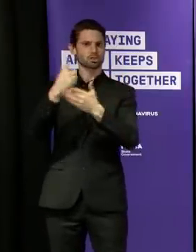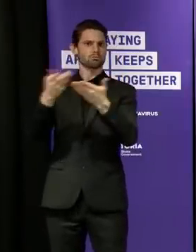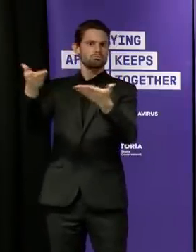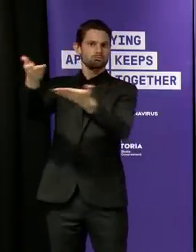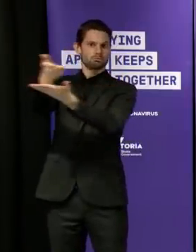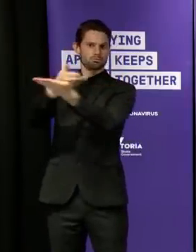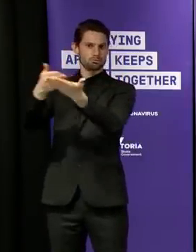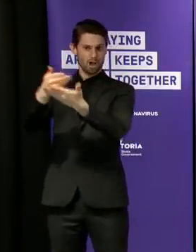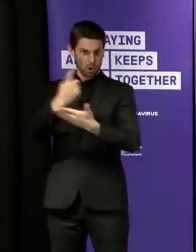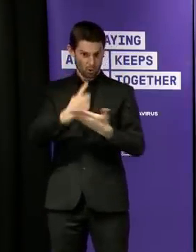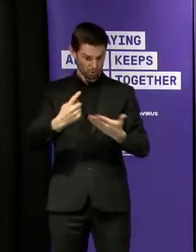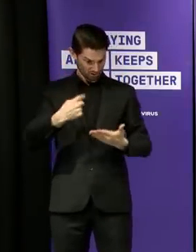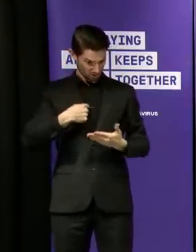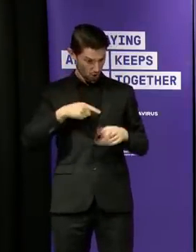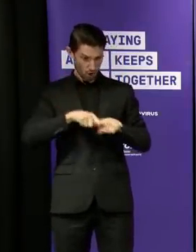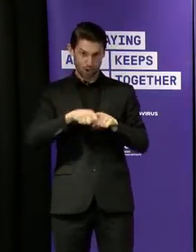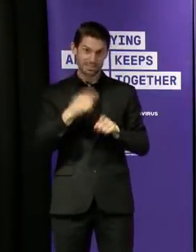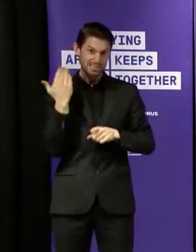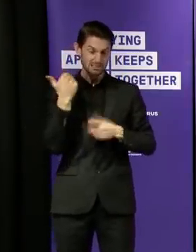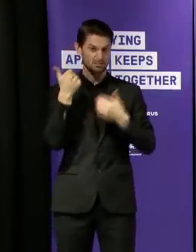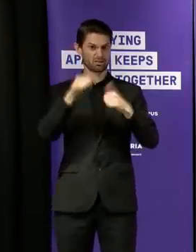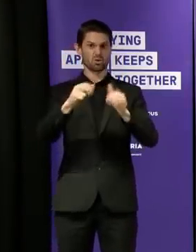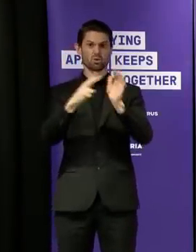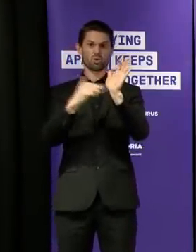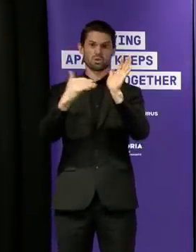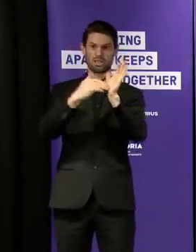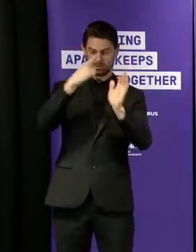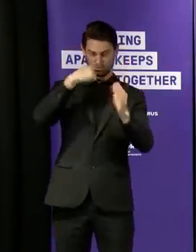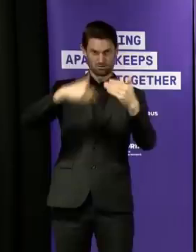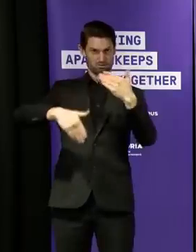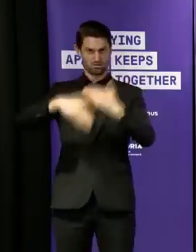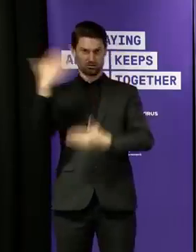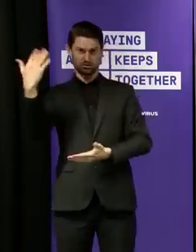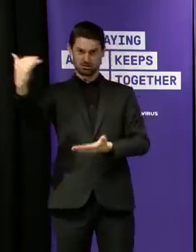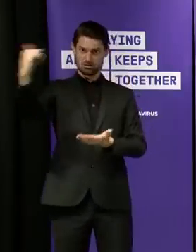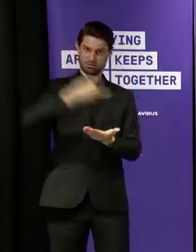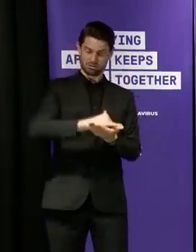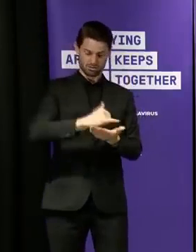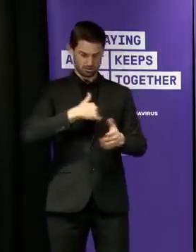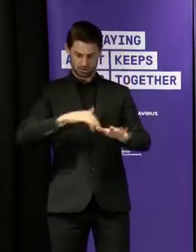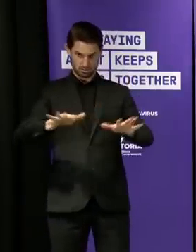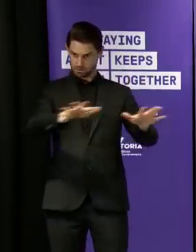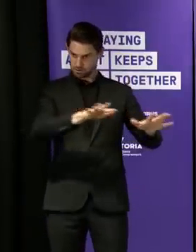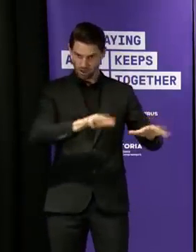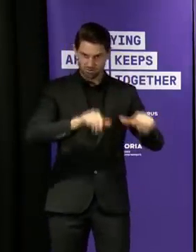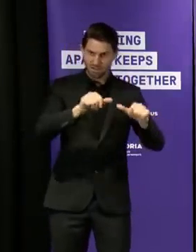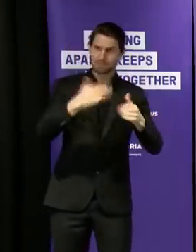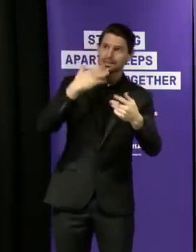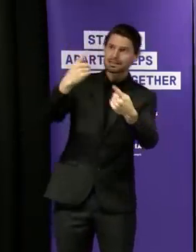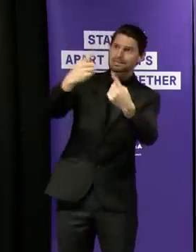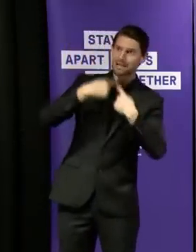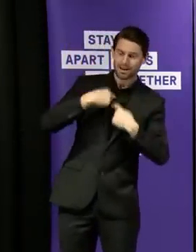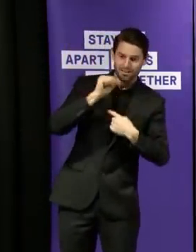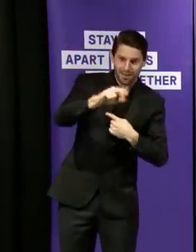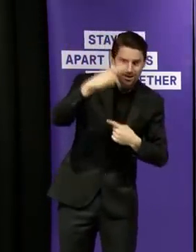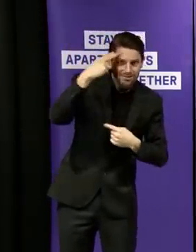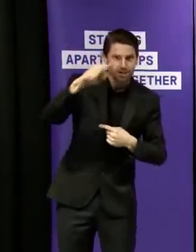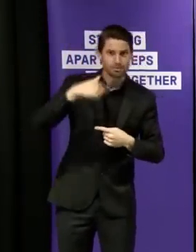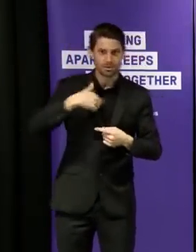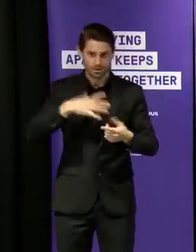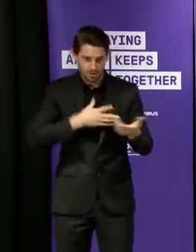first we knew of it was when they turned up. Then we started asking questions, and we said, well, look, give us their names. We'll get onto them and have a chat to